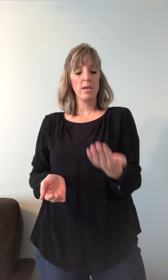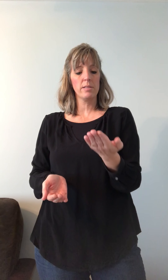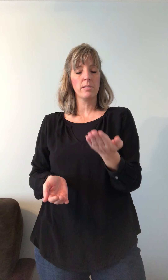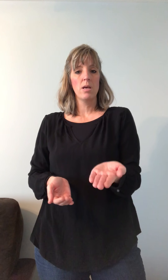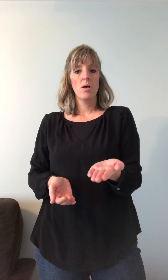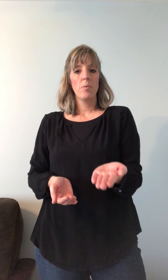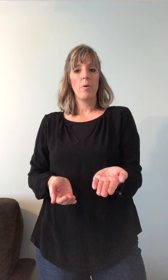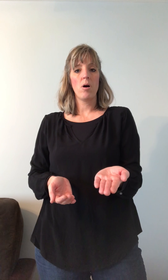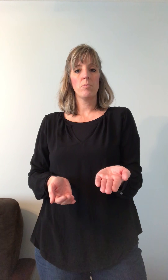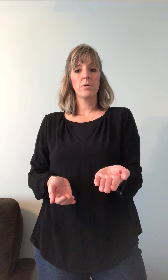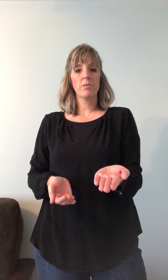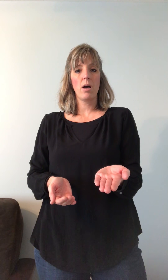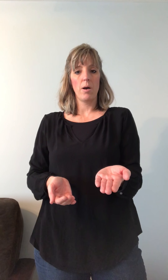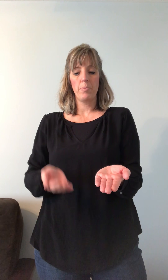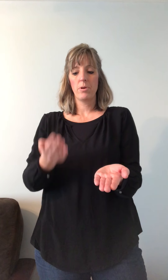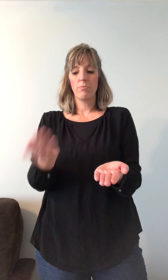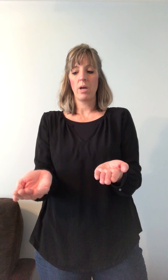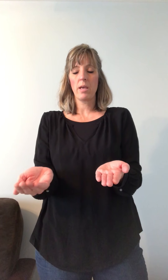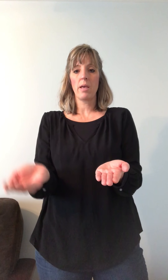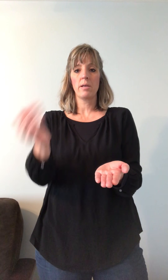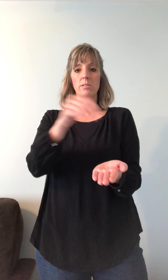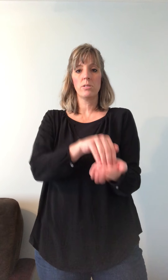hand, palm up, right hand